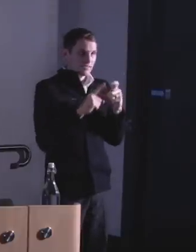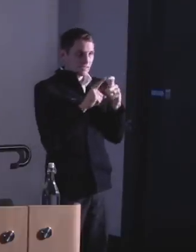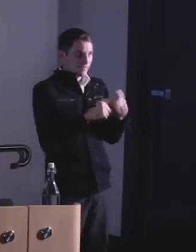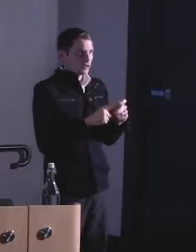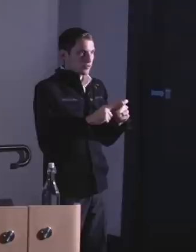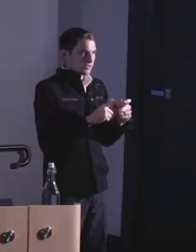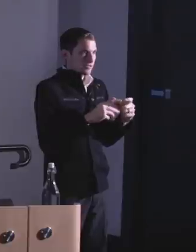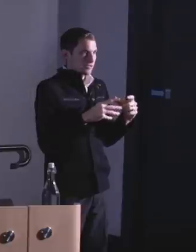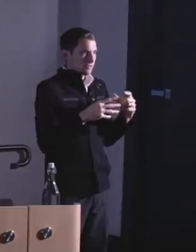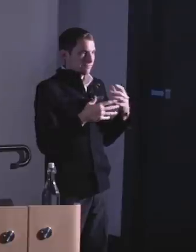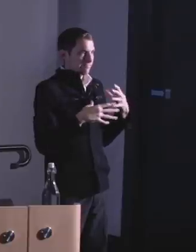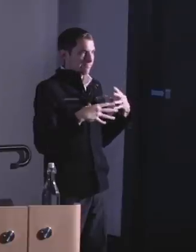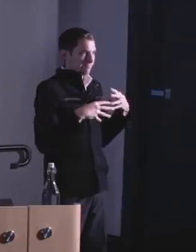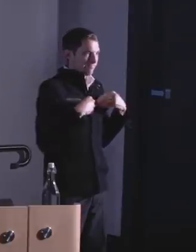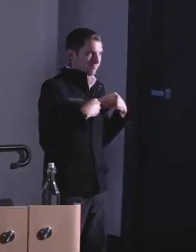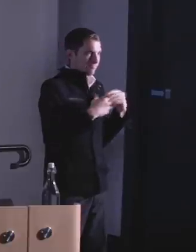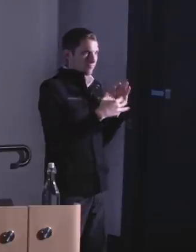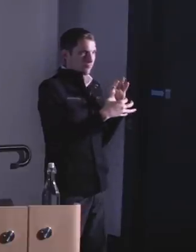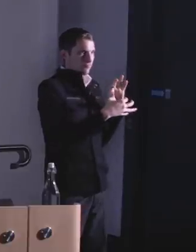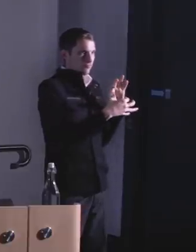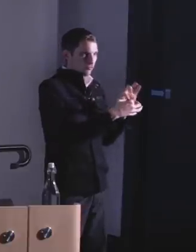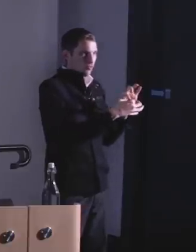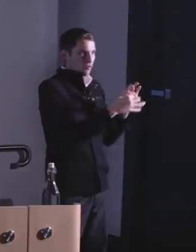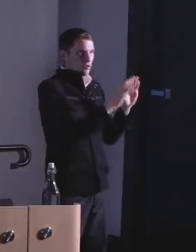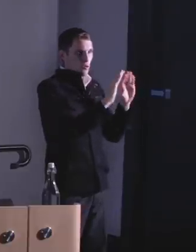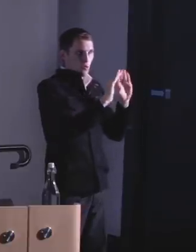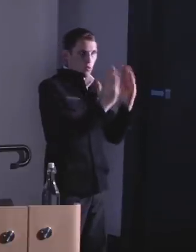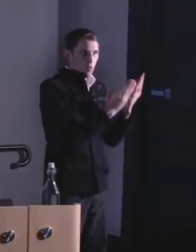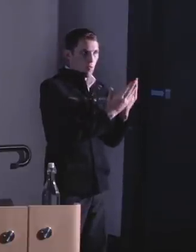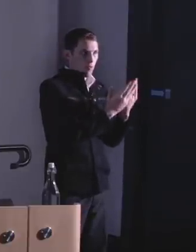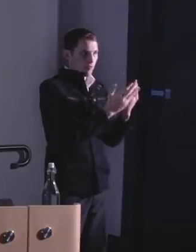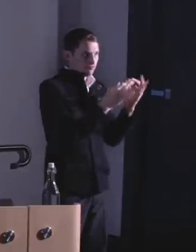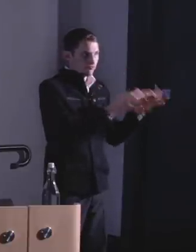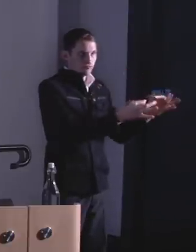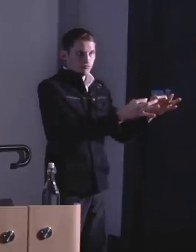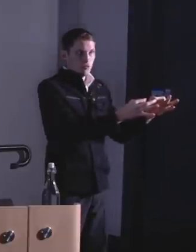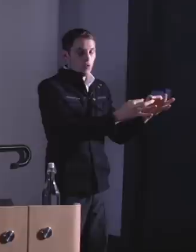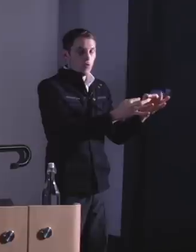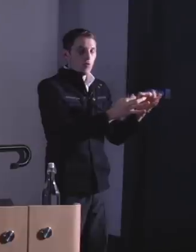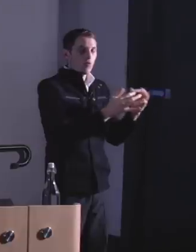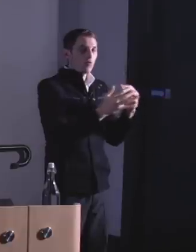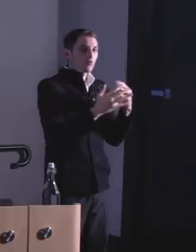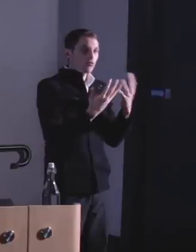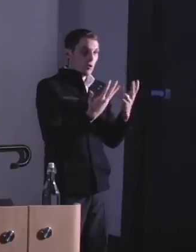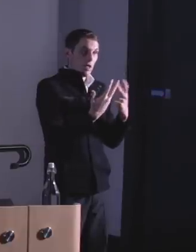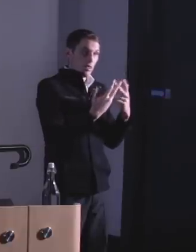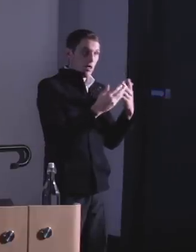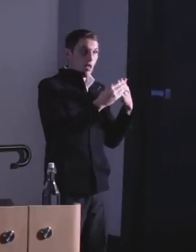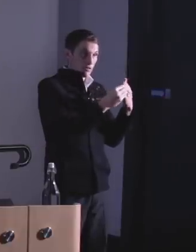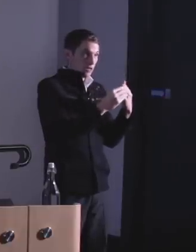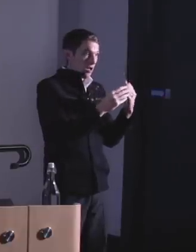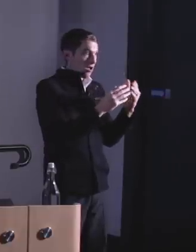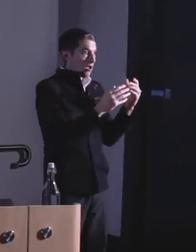about joining the global momentum. So essentially all the other leaders came together